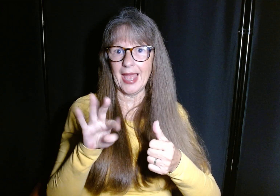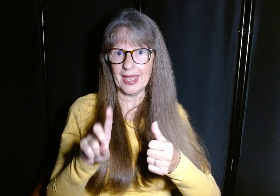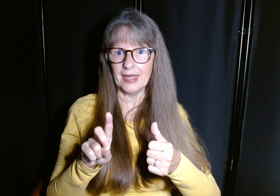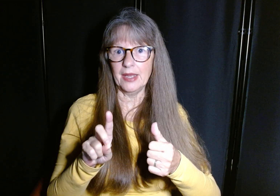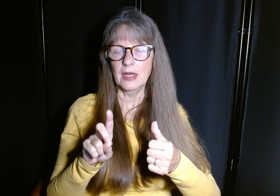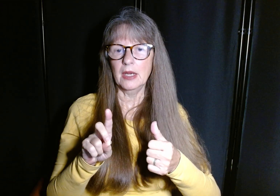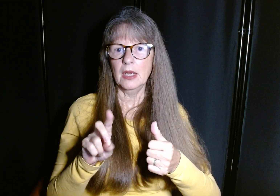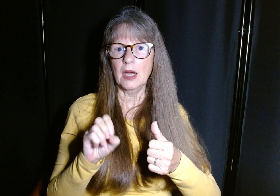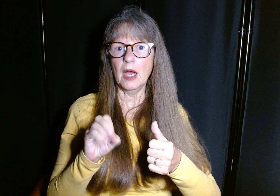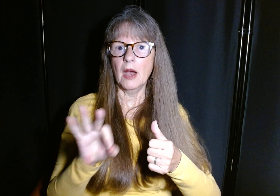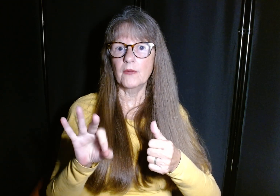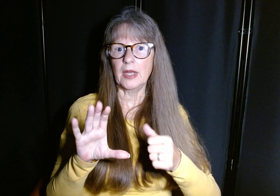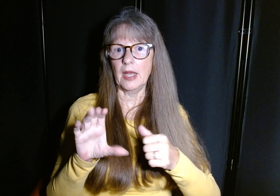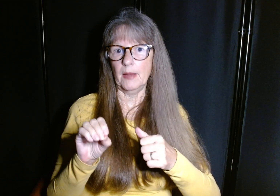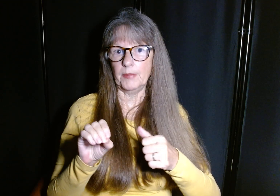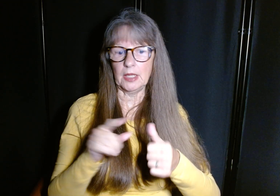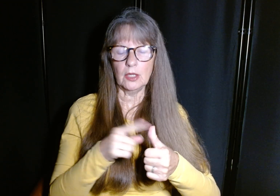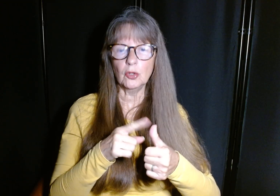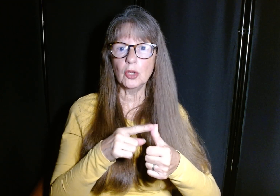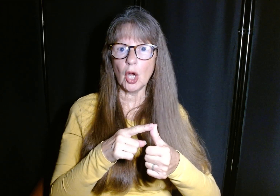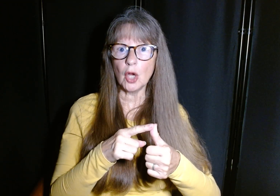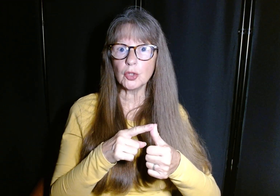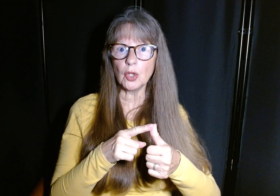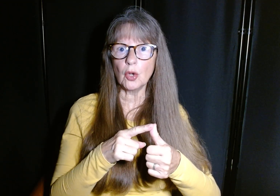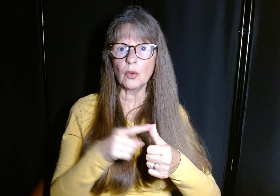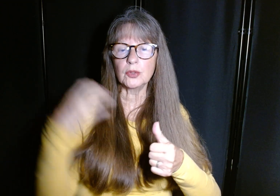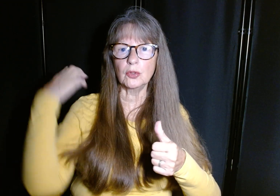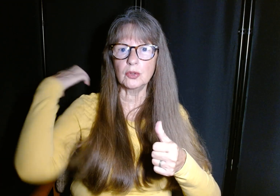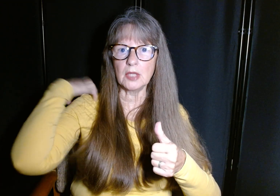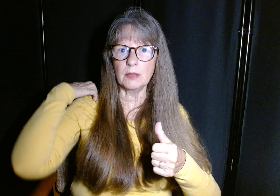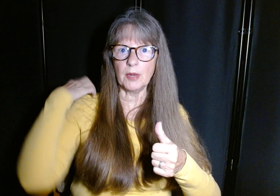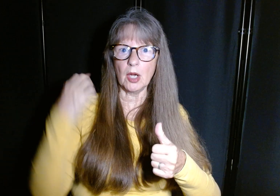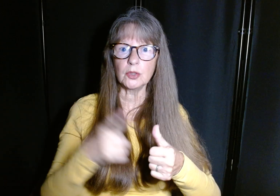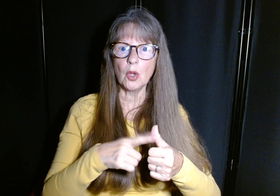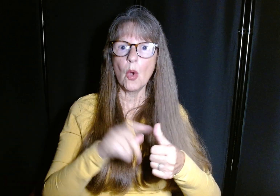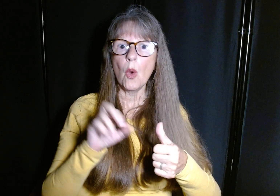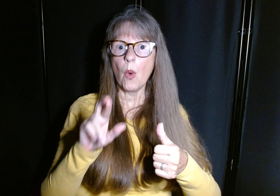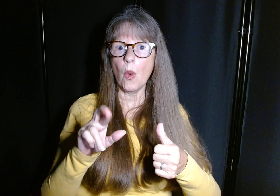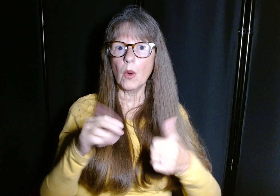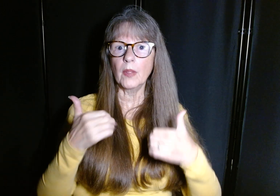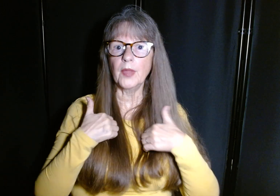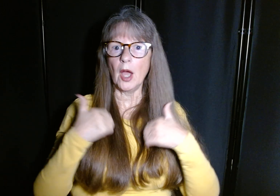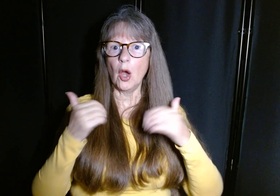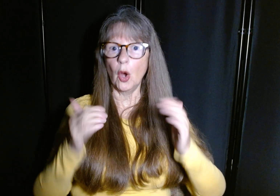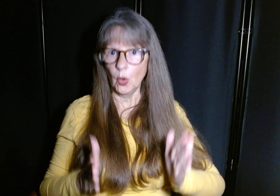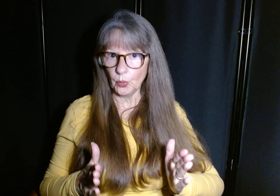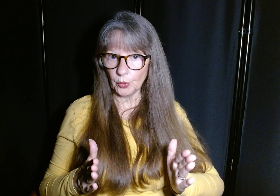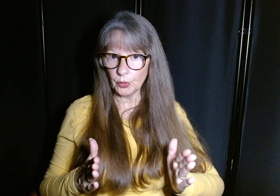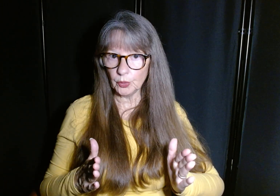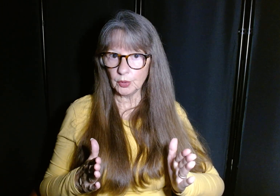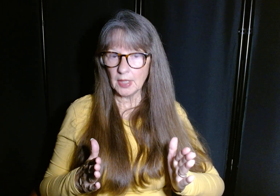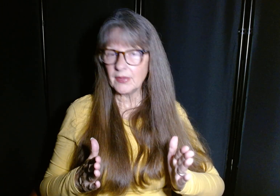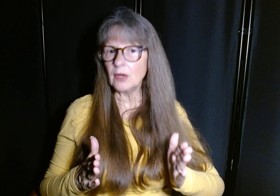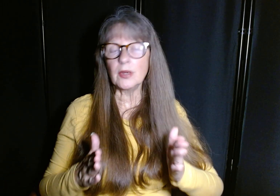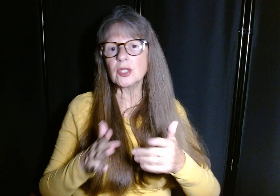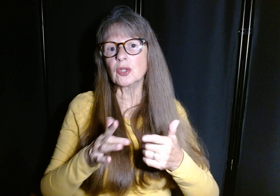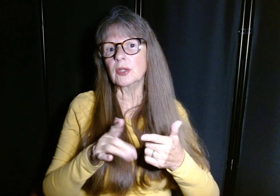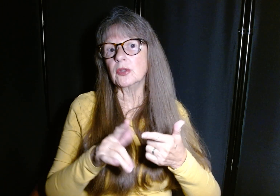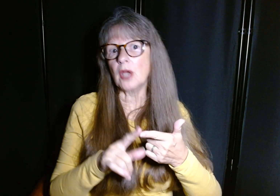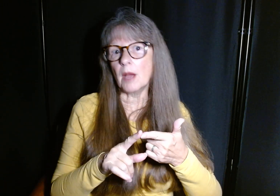head of a company. You could also, so you say the boss or the owner. They don't necessarily the top of